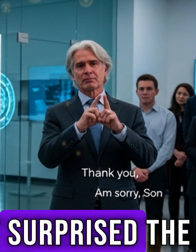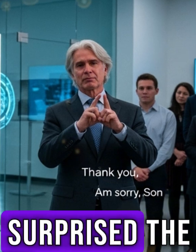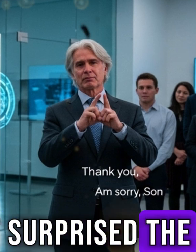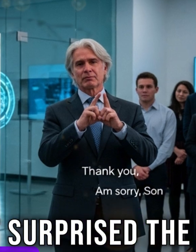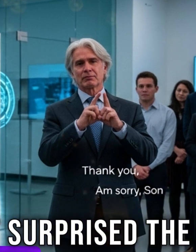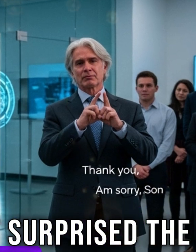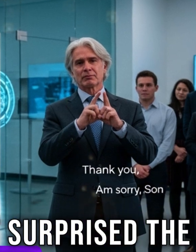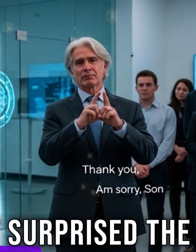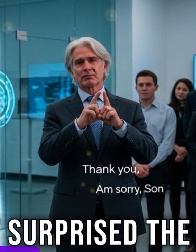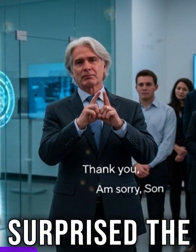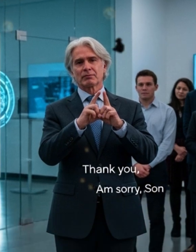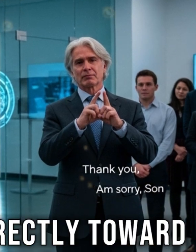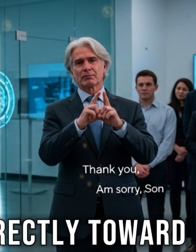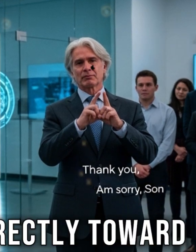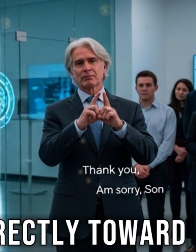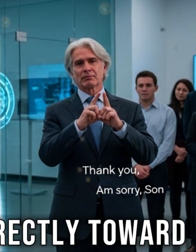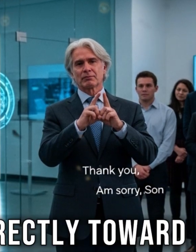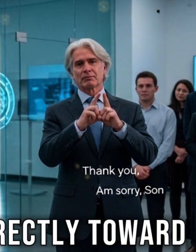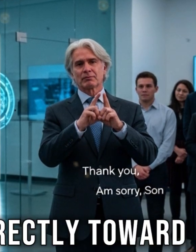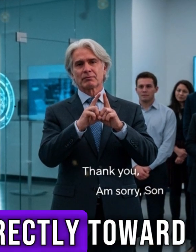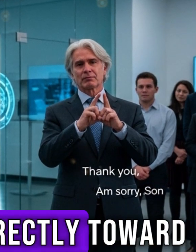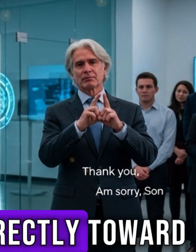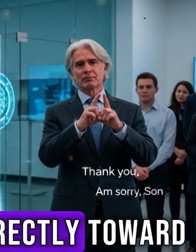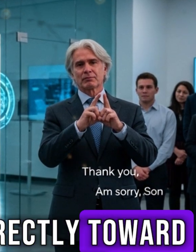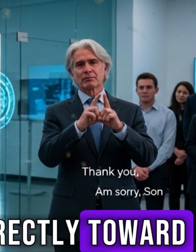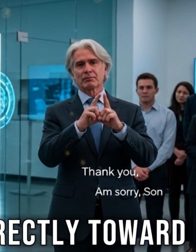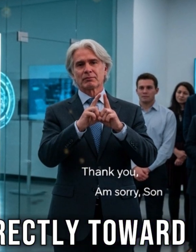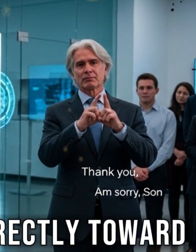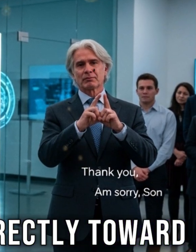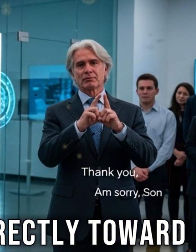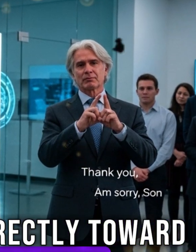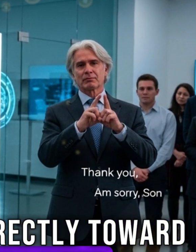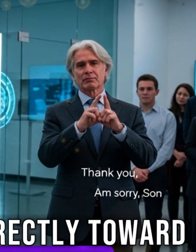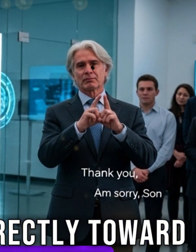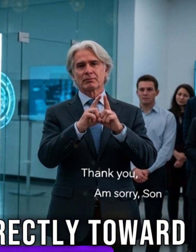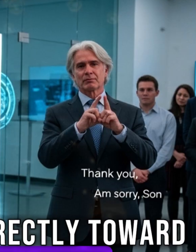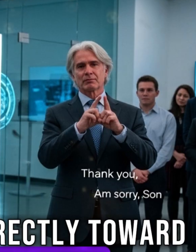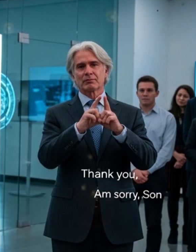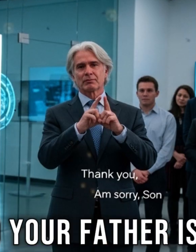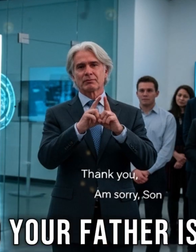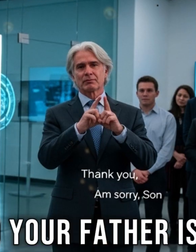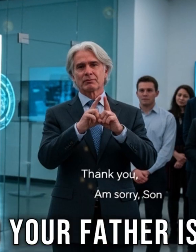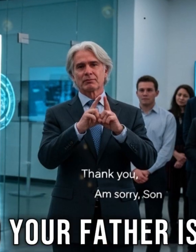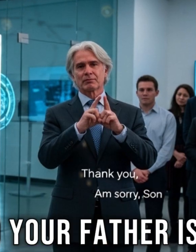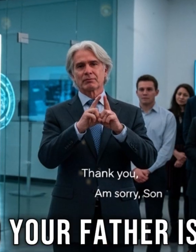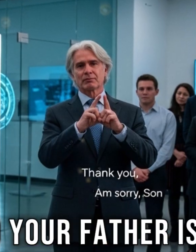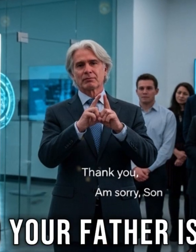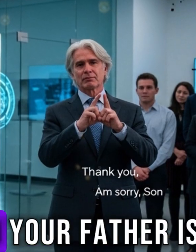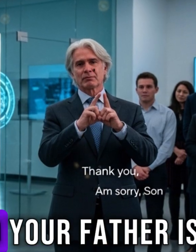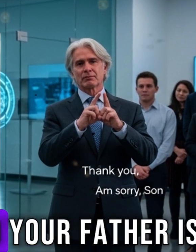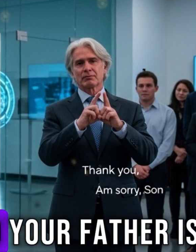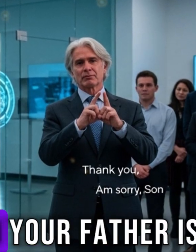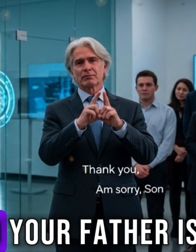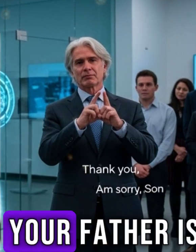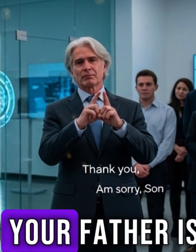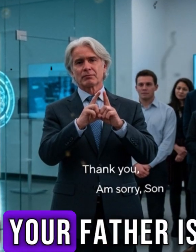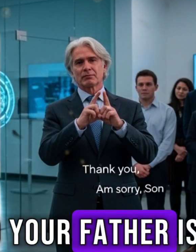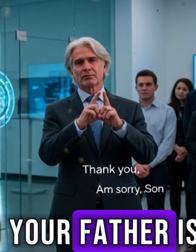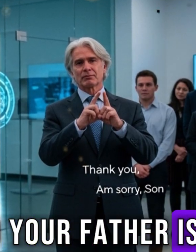the professor, and then walked directly toward Julian's installation. Alara quickly signed, "Your father is